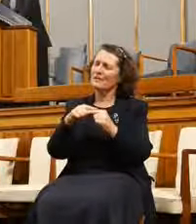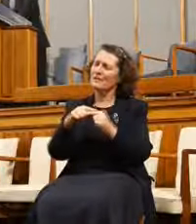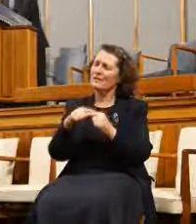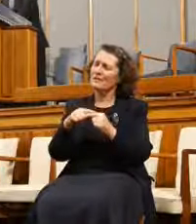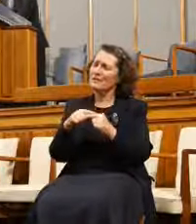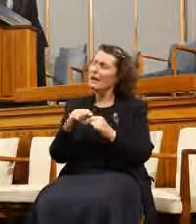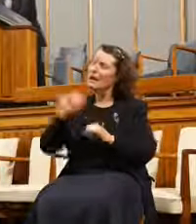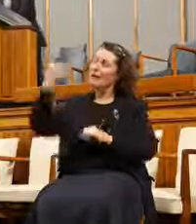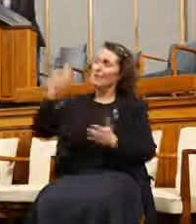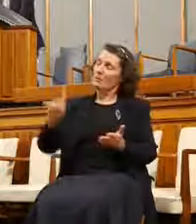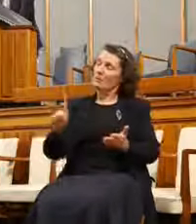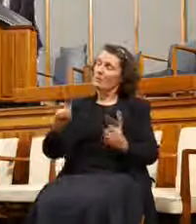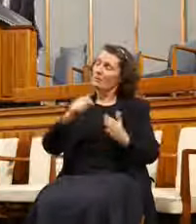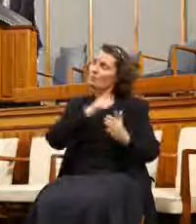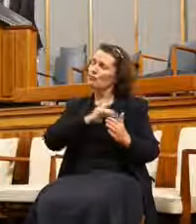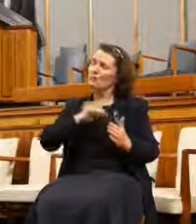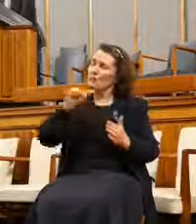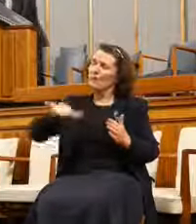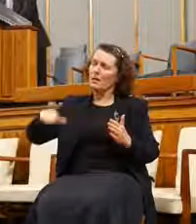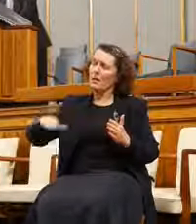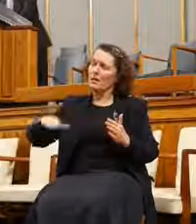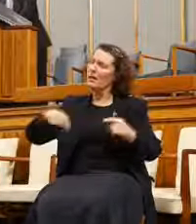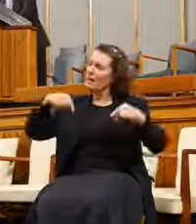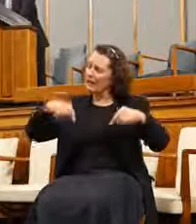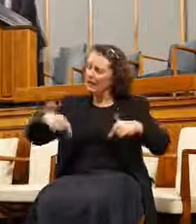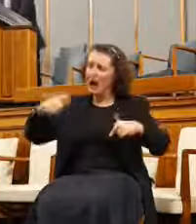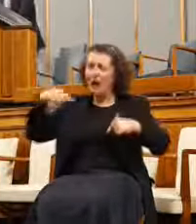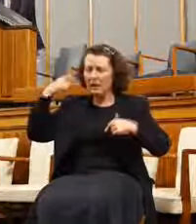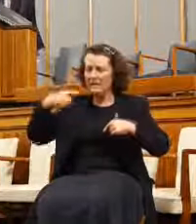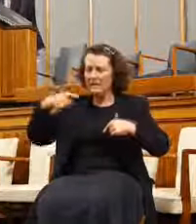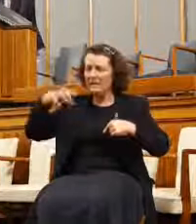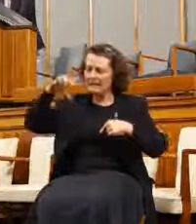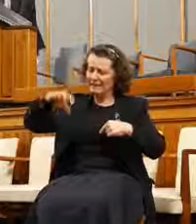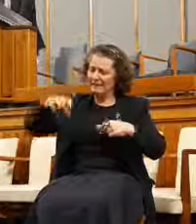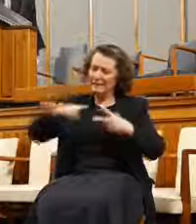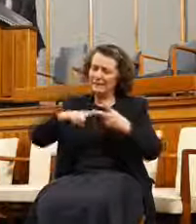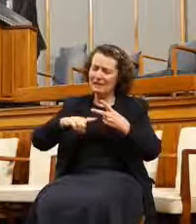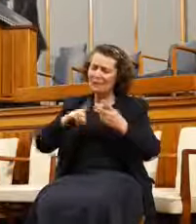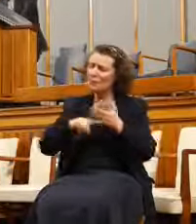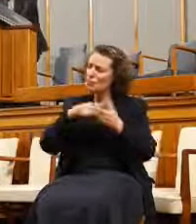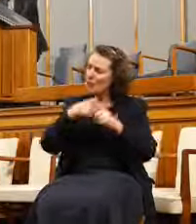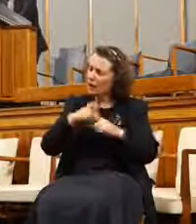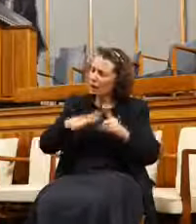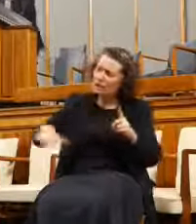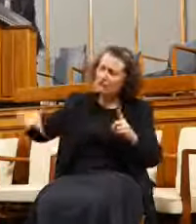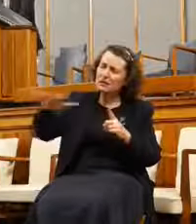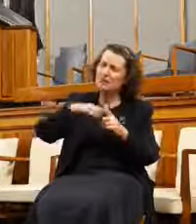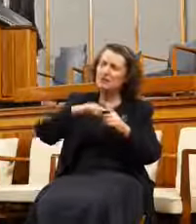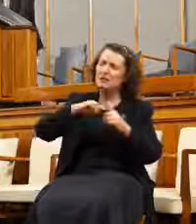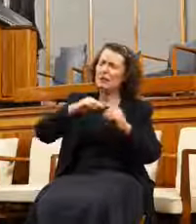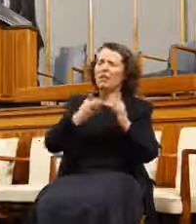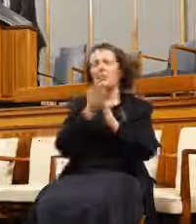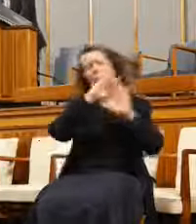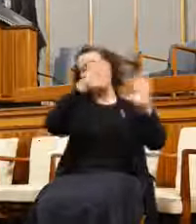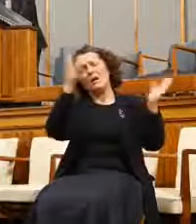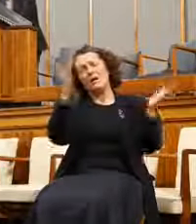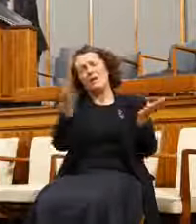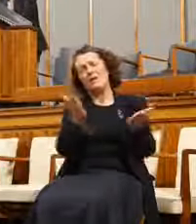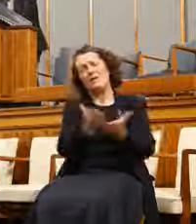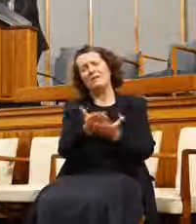this land, throughout the world, before the Lord's day shall close, wherever the gospel is lifted